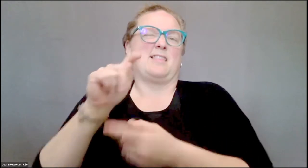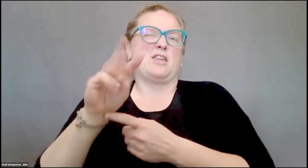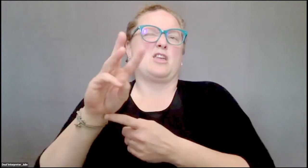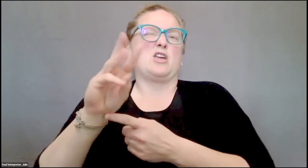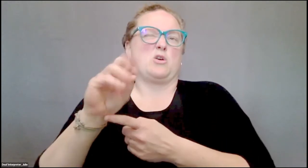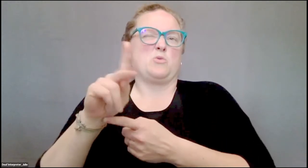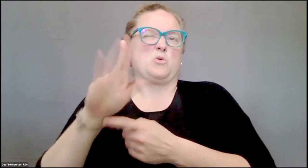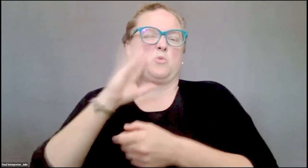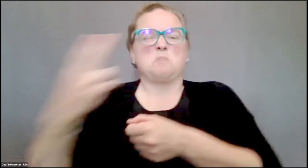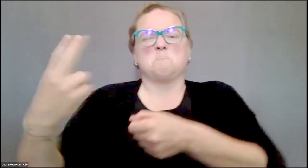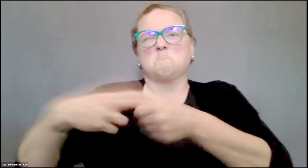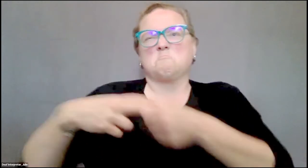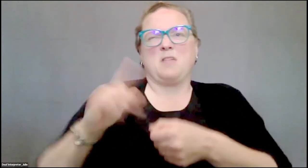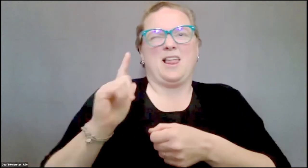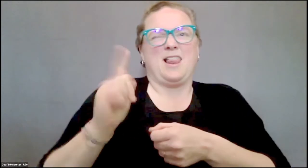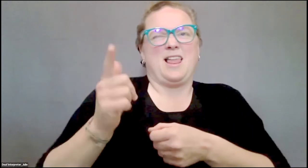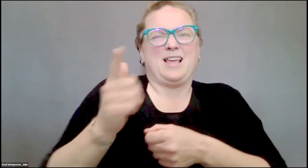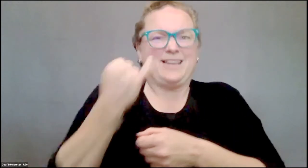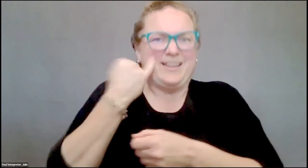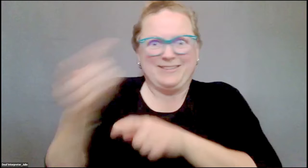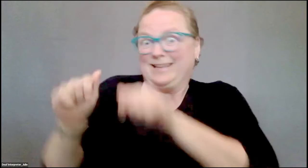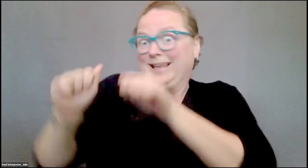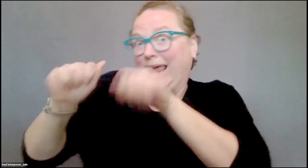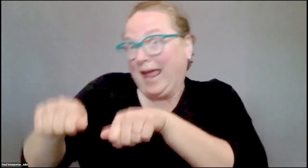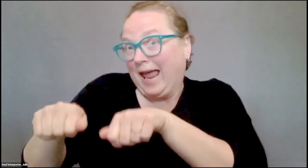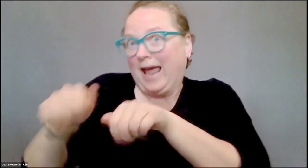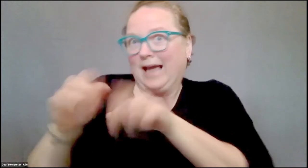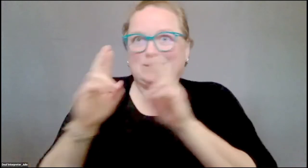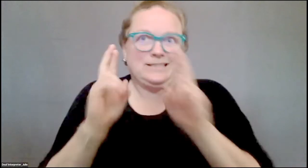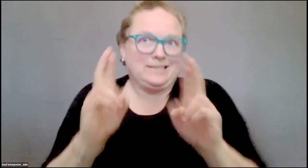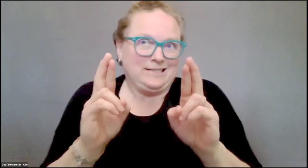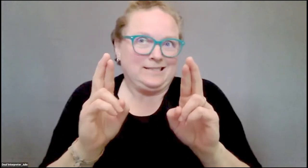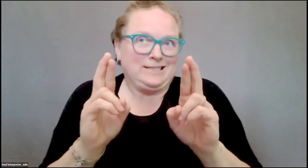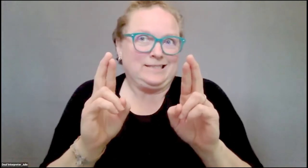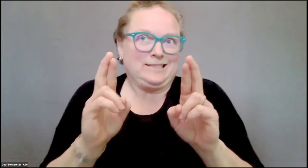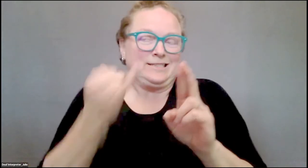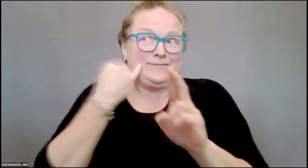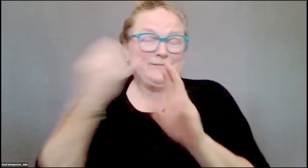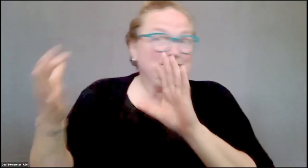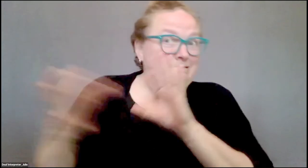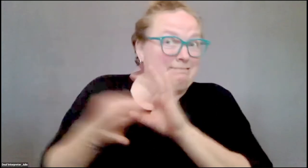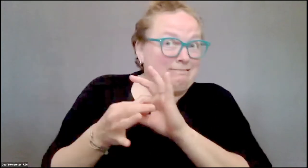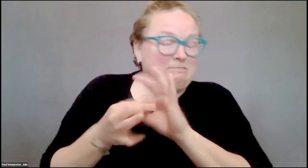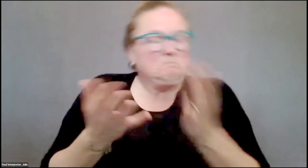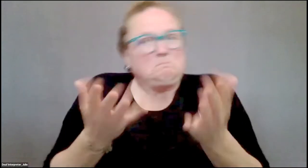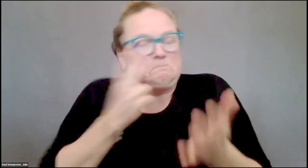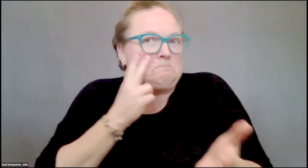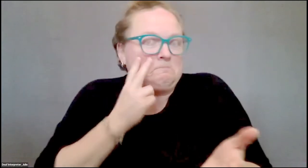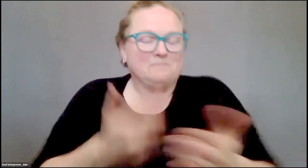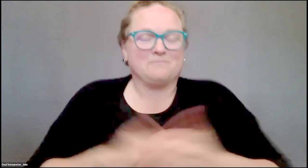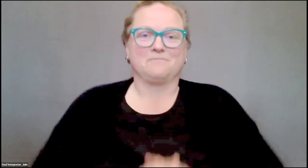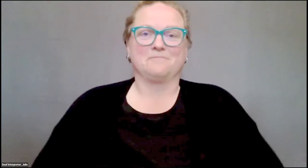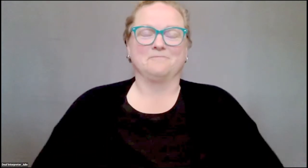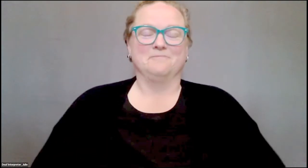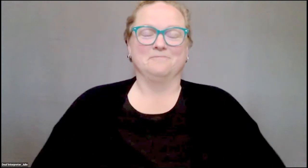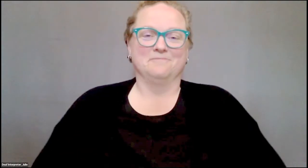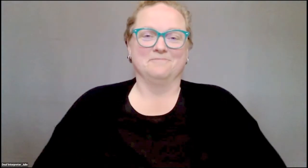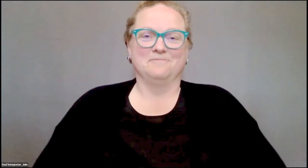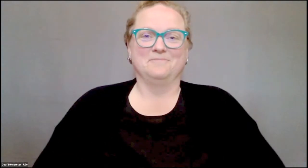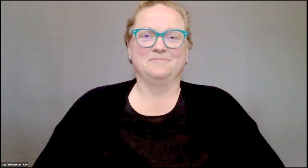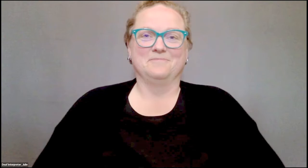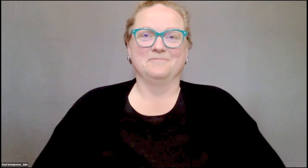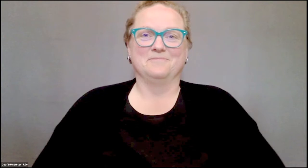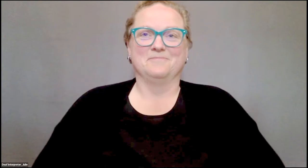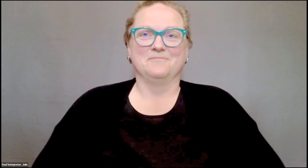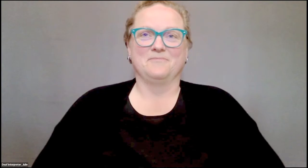able to have a connection to the Zoom. And with that, I'd like to hand it over to Dr. Tom Jean